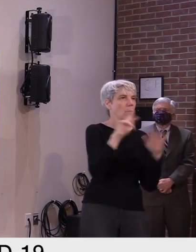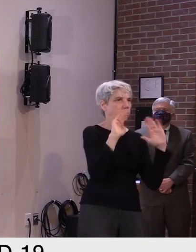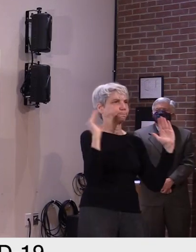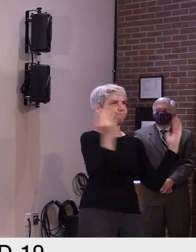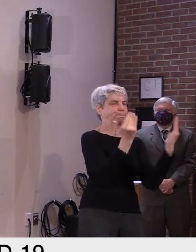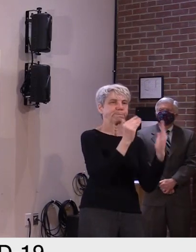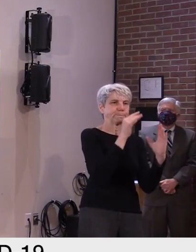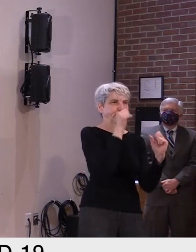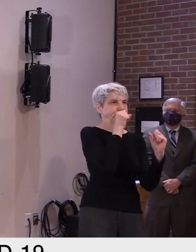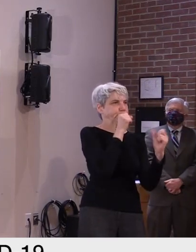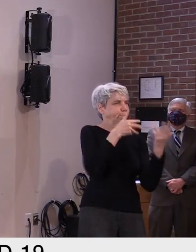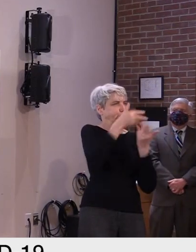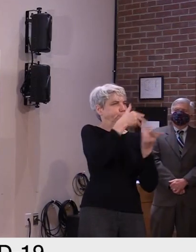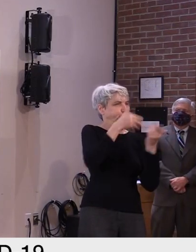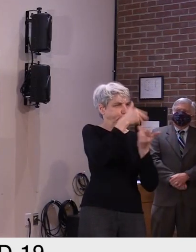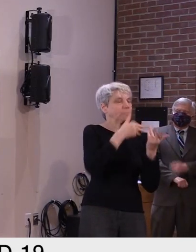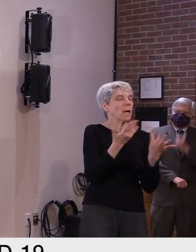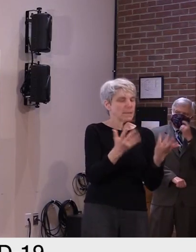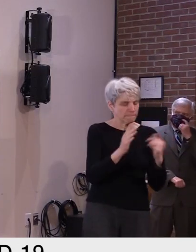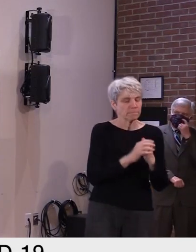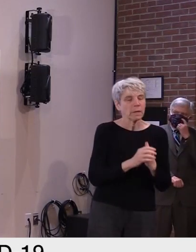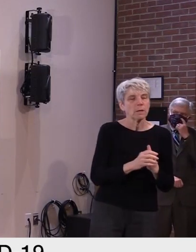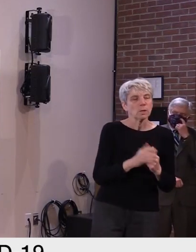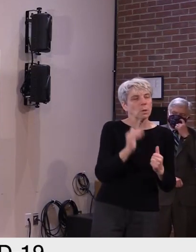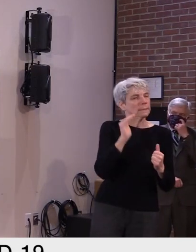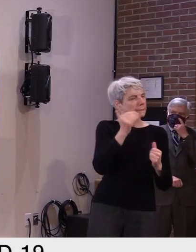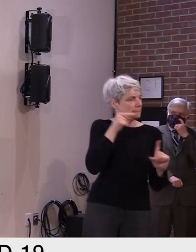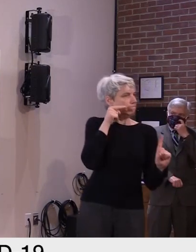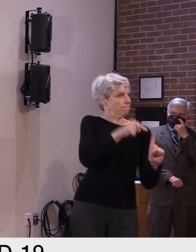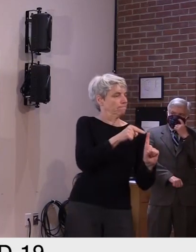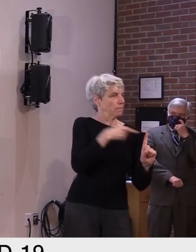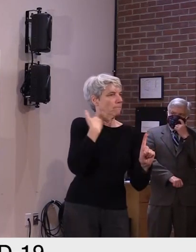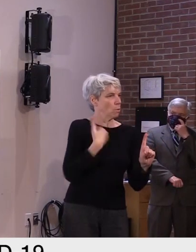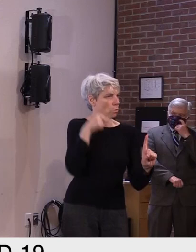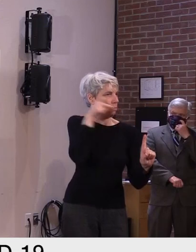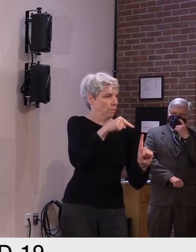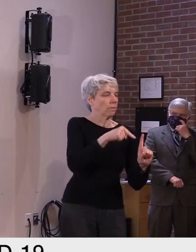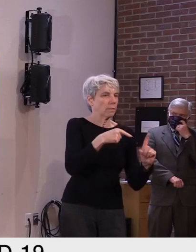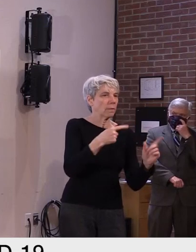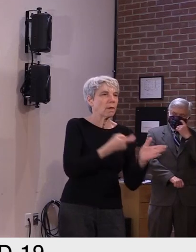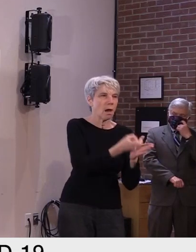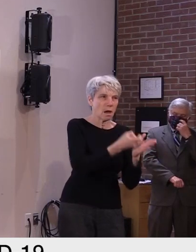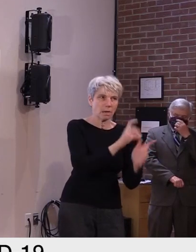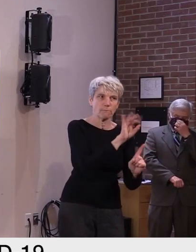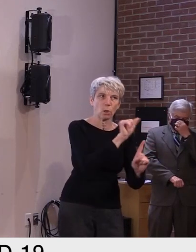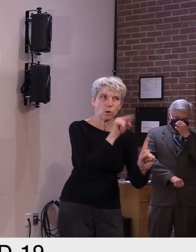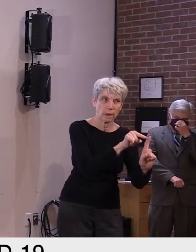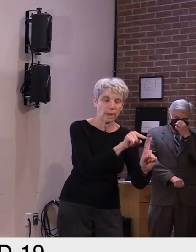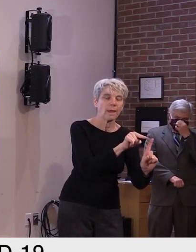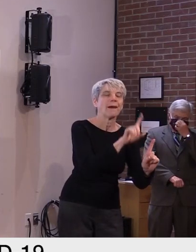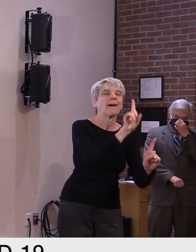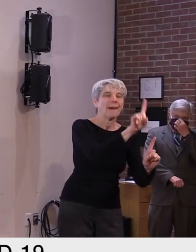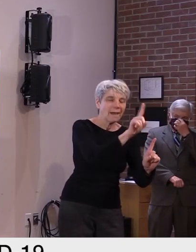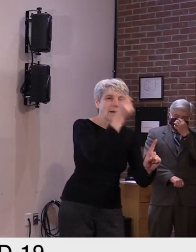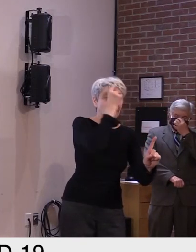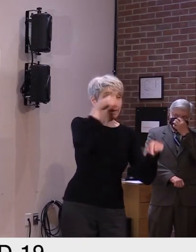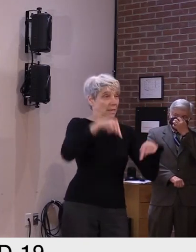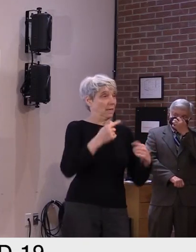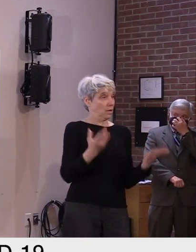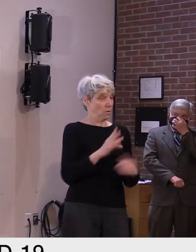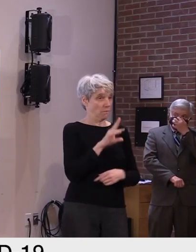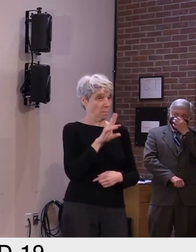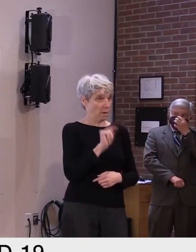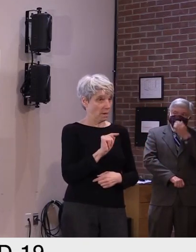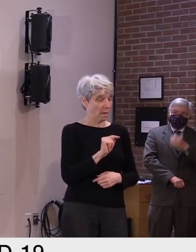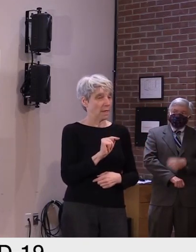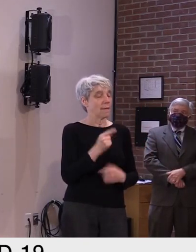mind, but I'd also like to say that it appears that the outbreak we're talking about in central Vermont was most